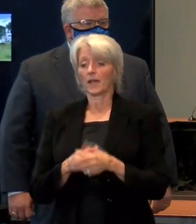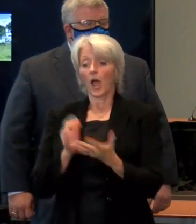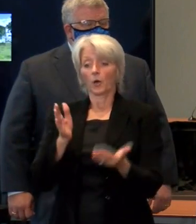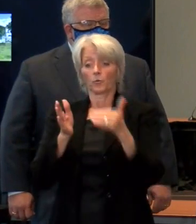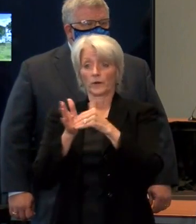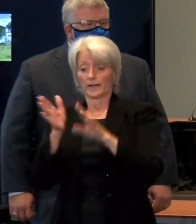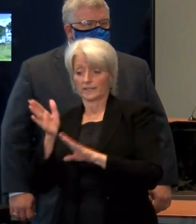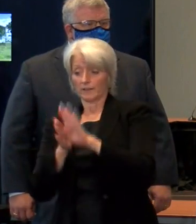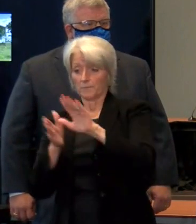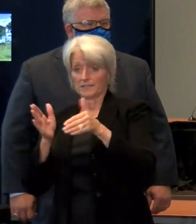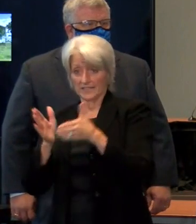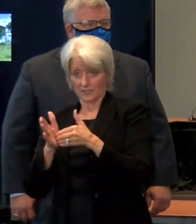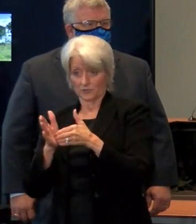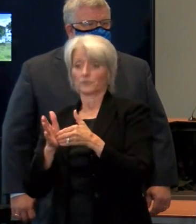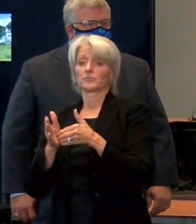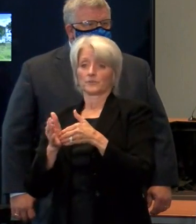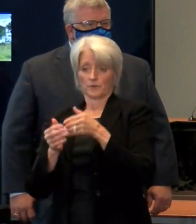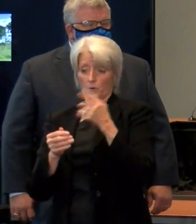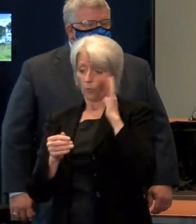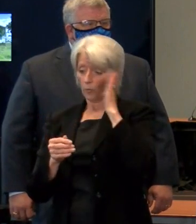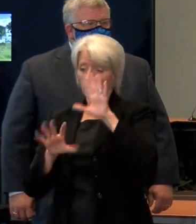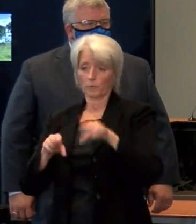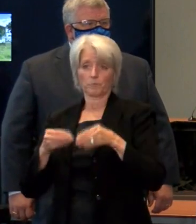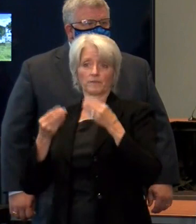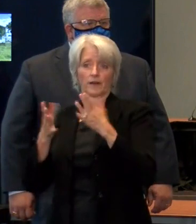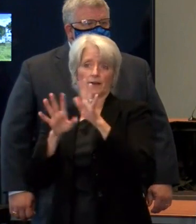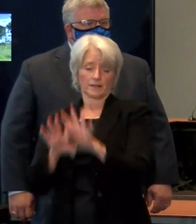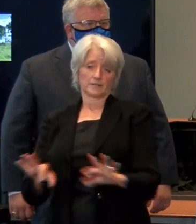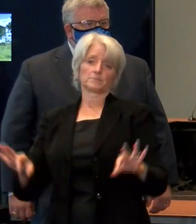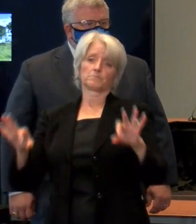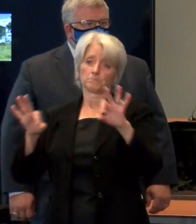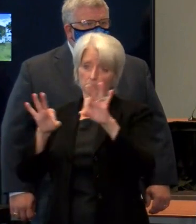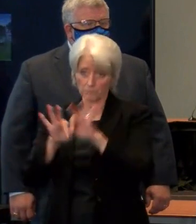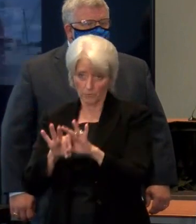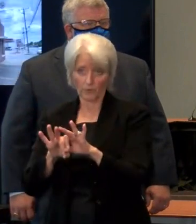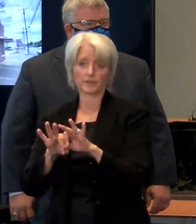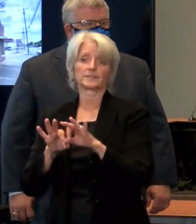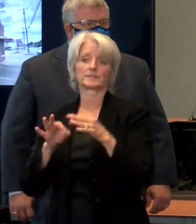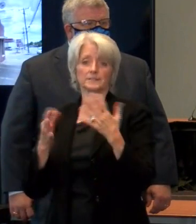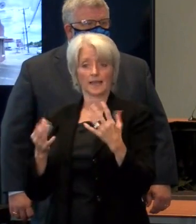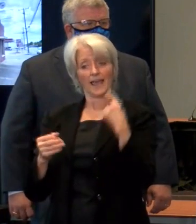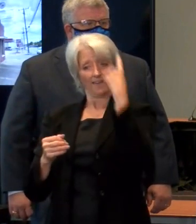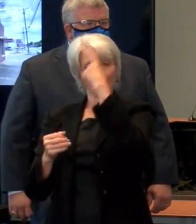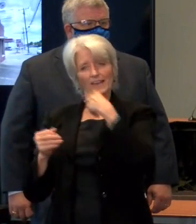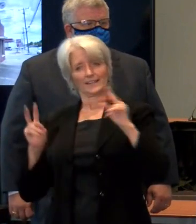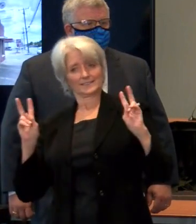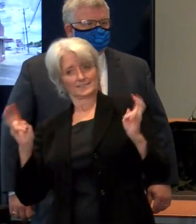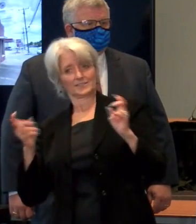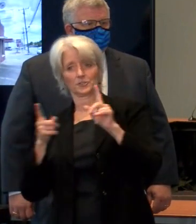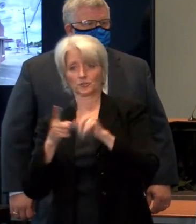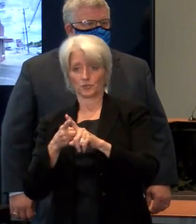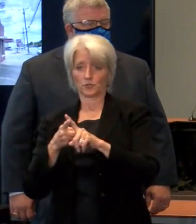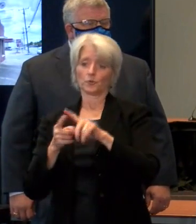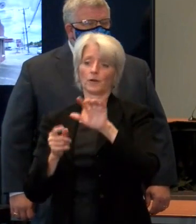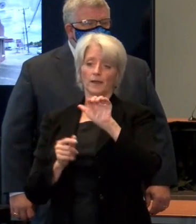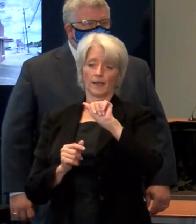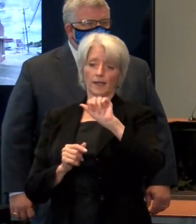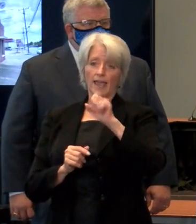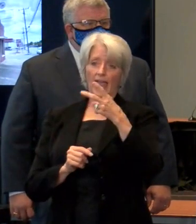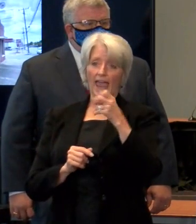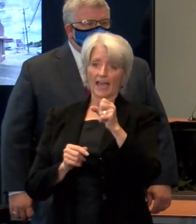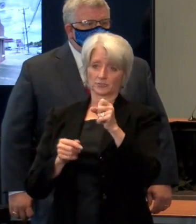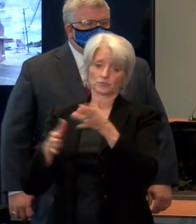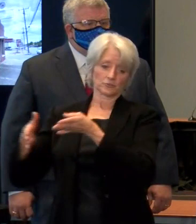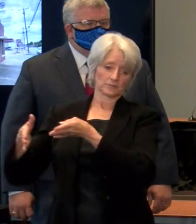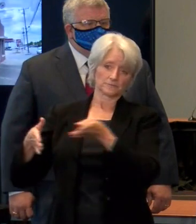south end of UA Little Rock campus will provide an important face to the Asher Avenue corridor. It will add